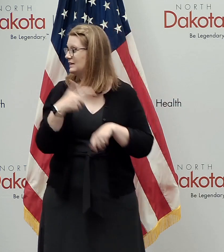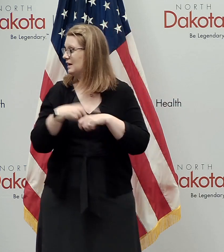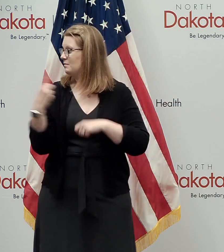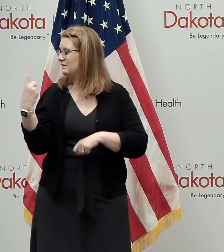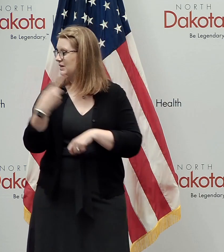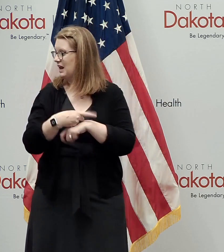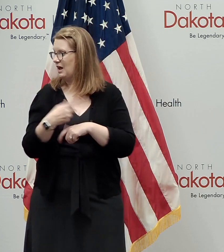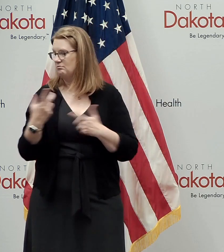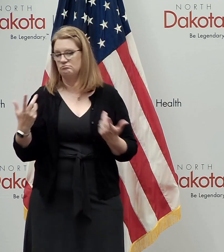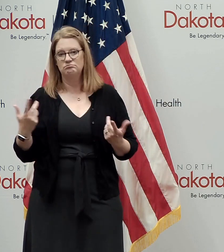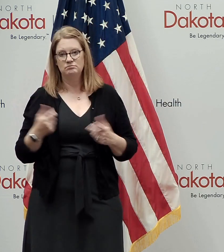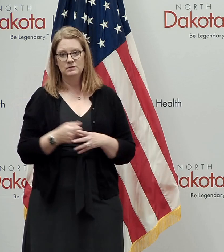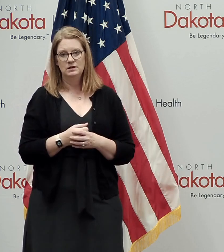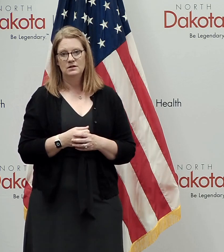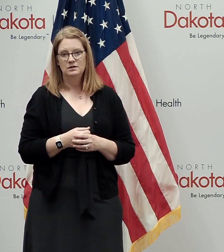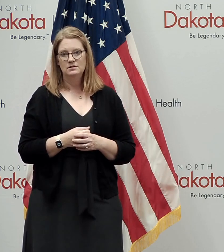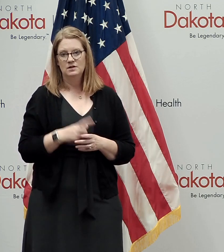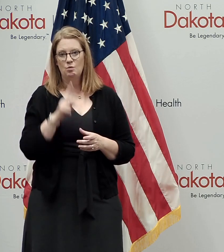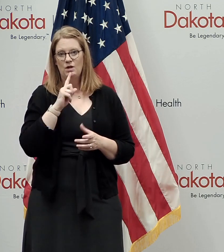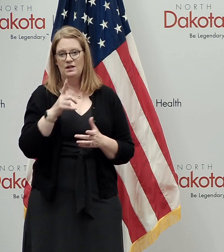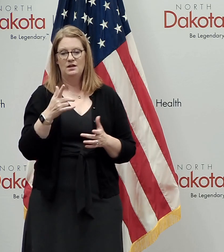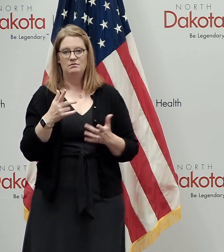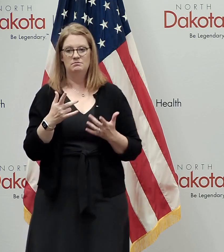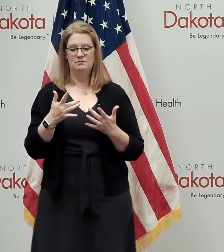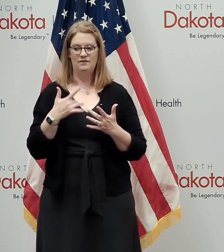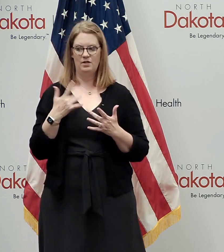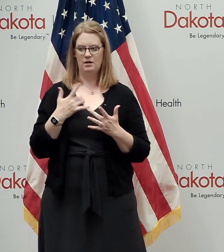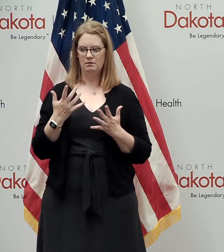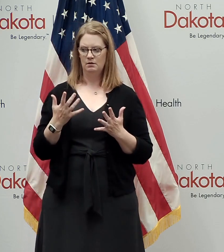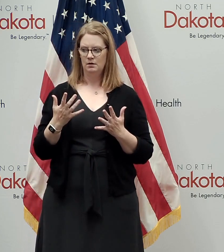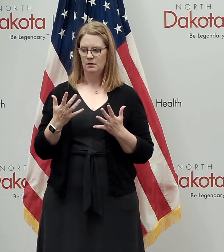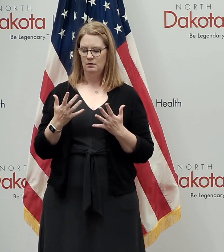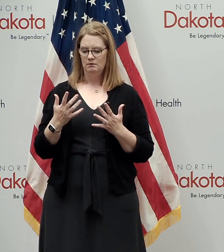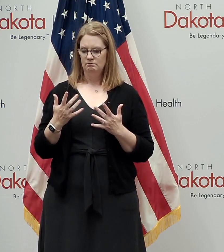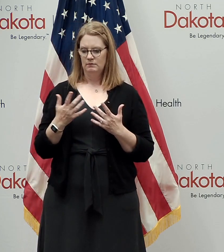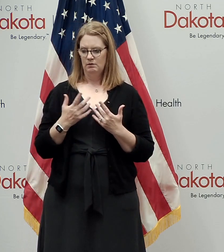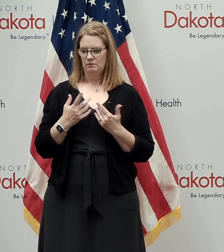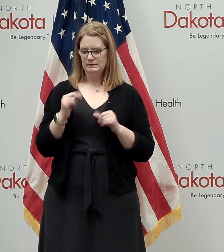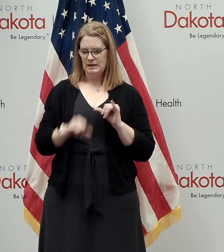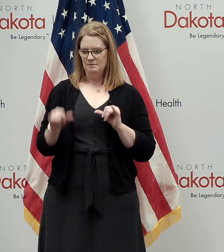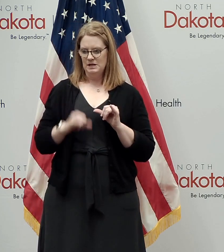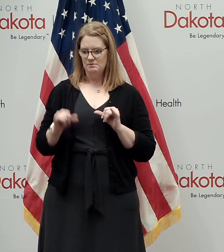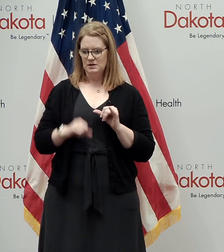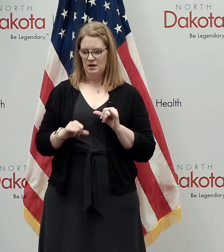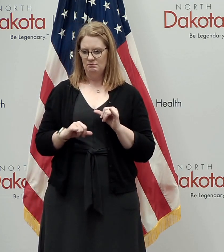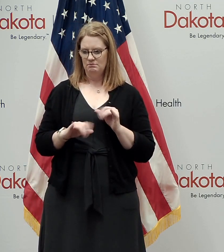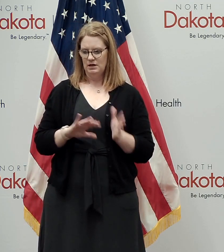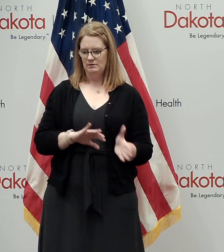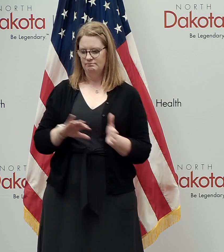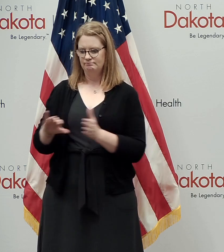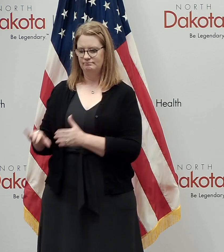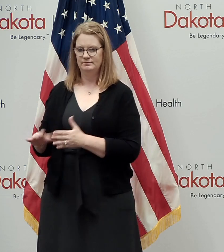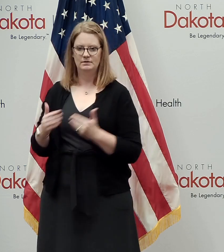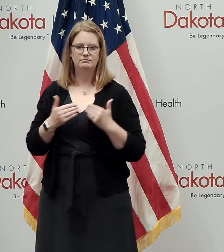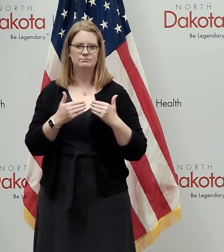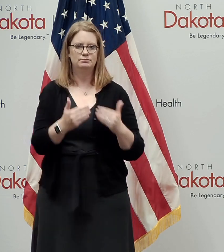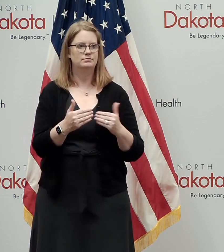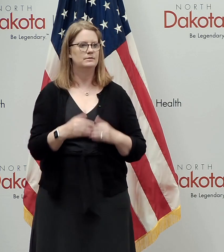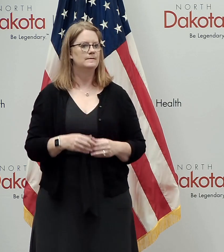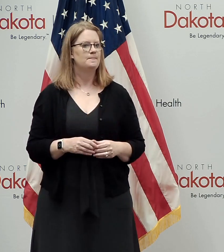we just got to let go of some of the constraints and understand how we can move forward. Okay, I'm